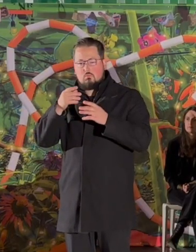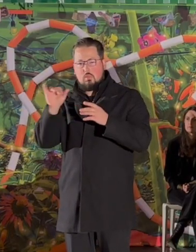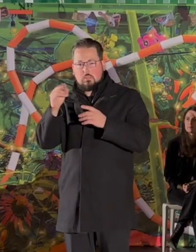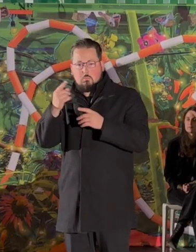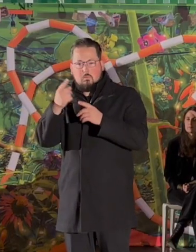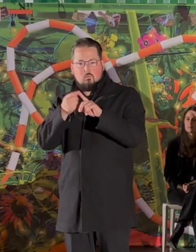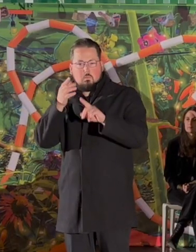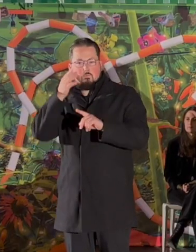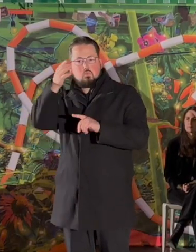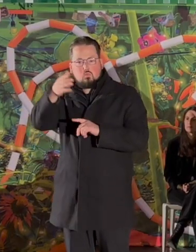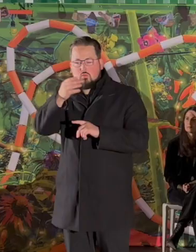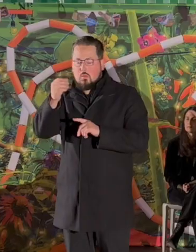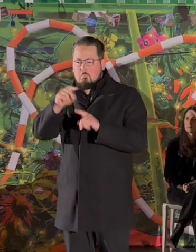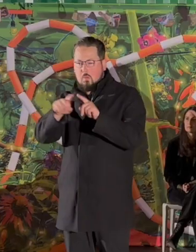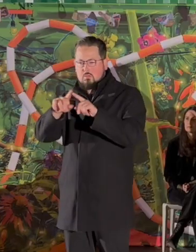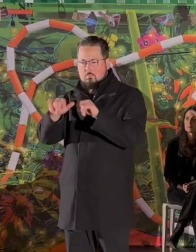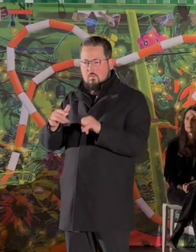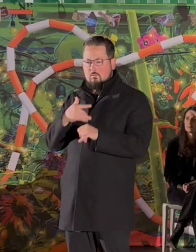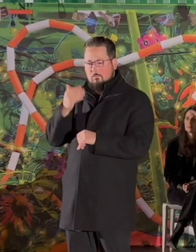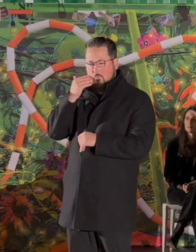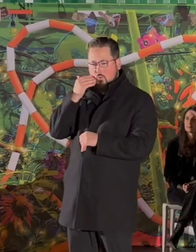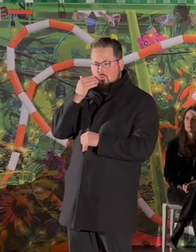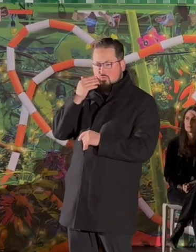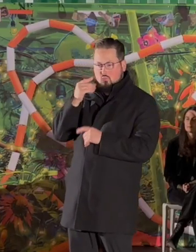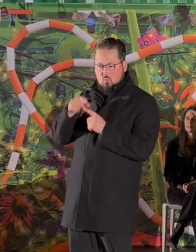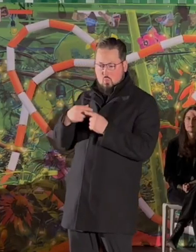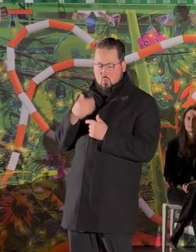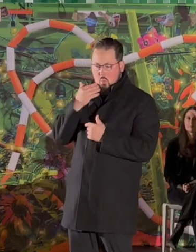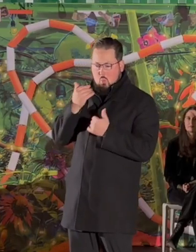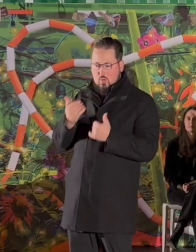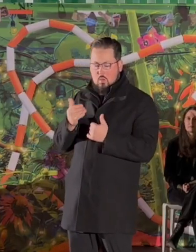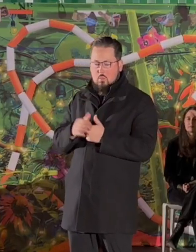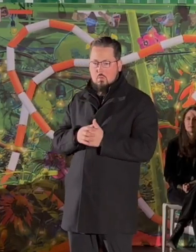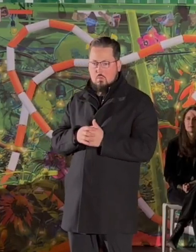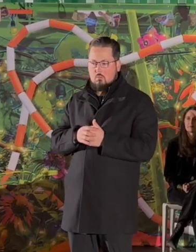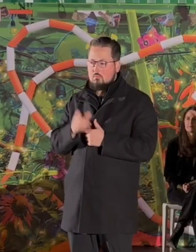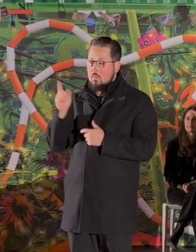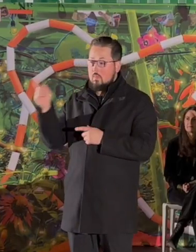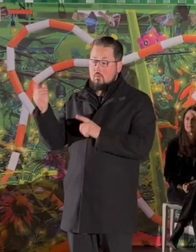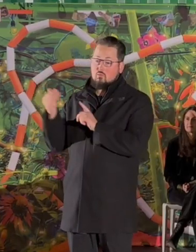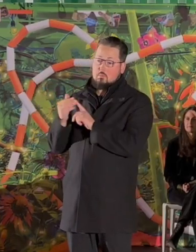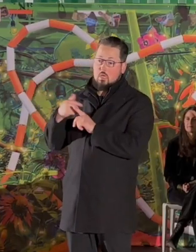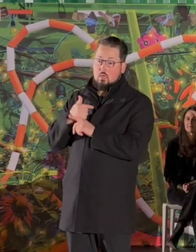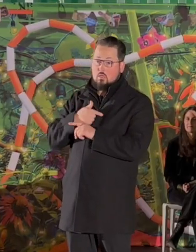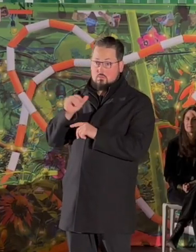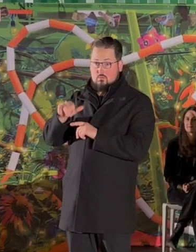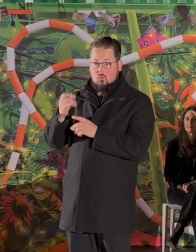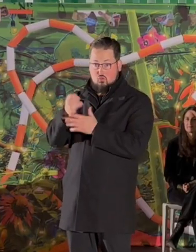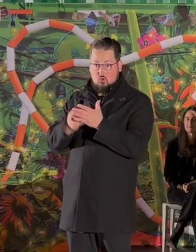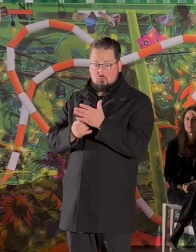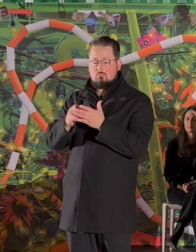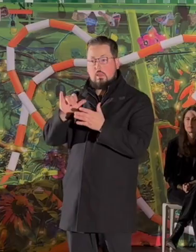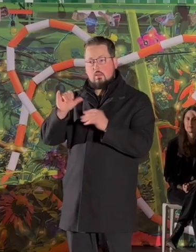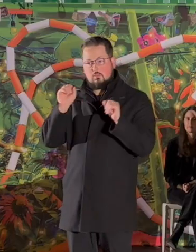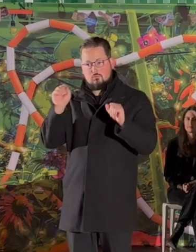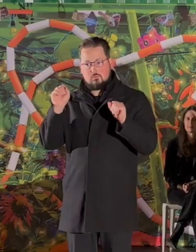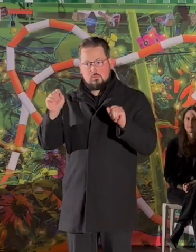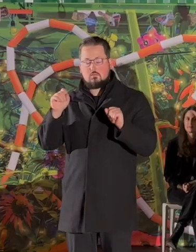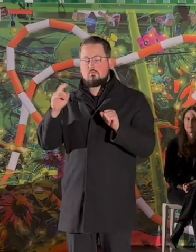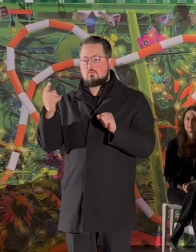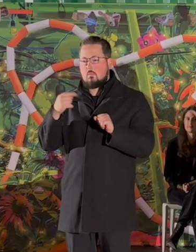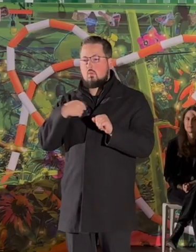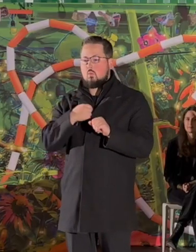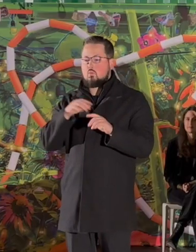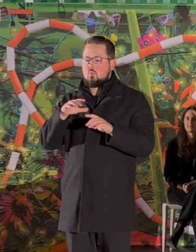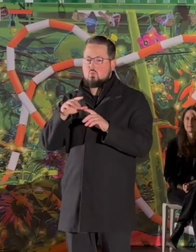familiar. They remind us that art, like exercise, is something that we